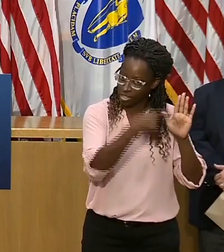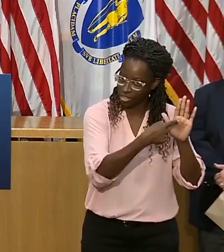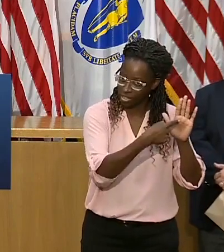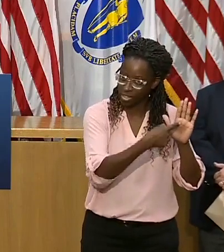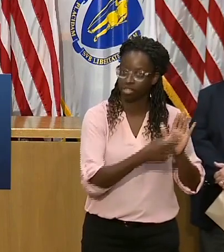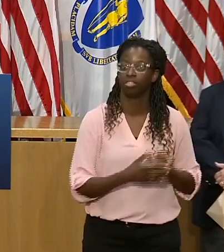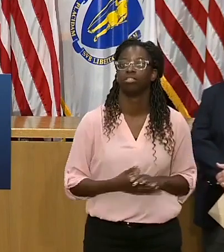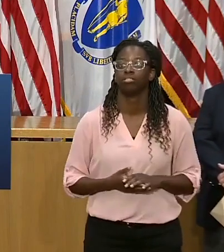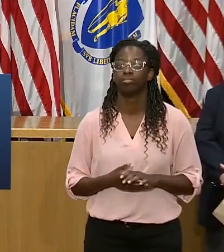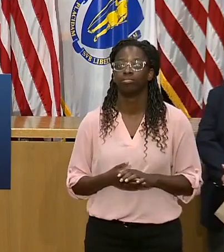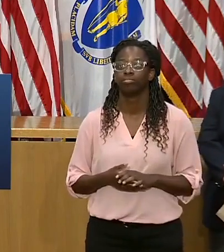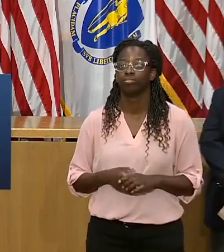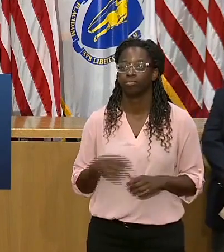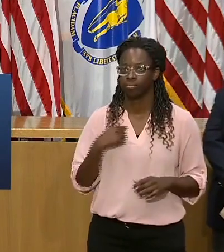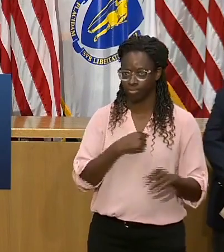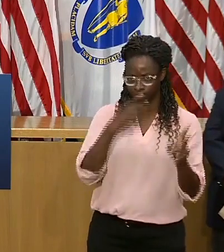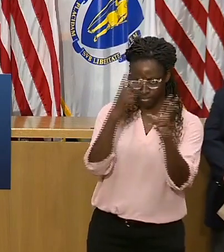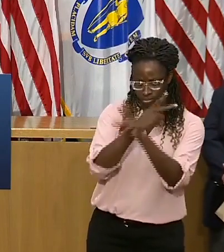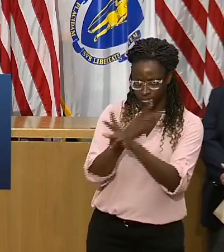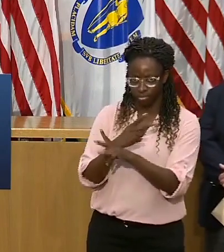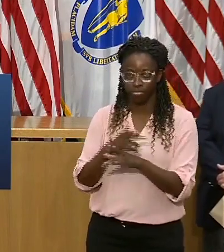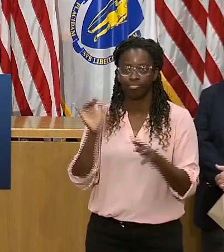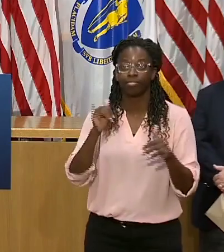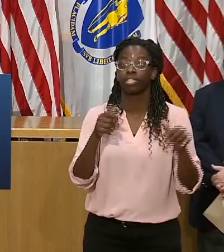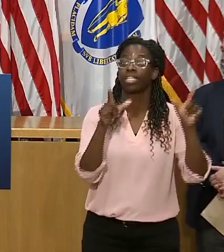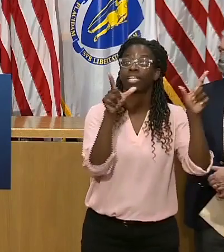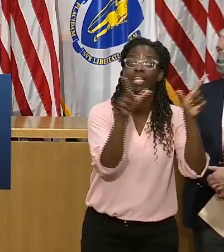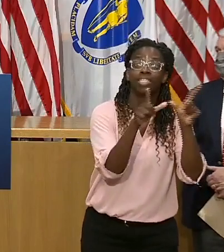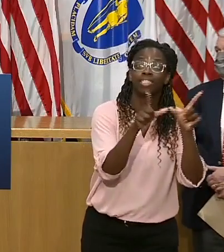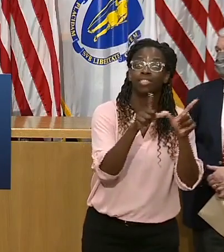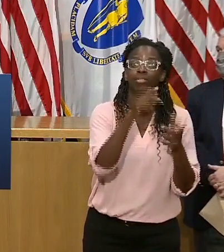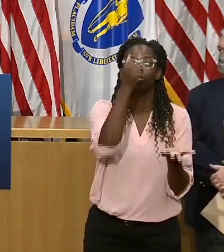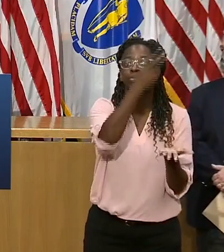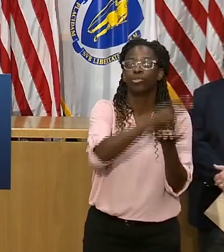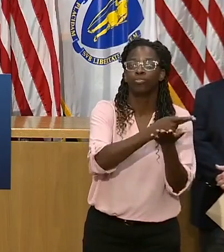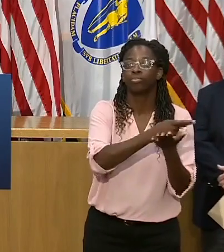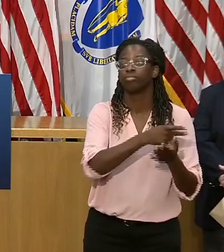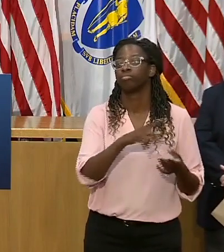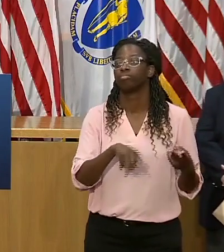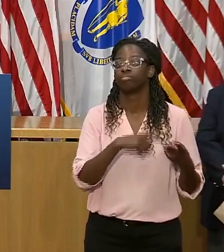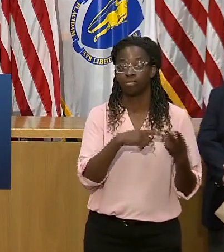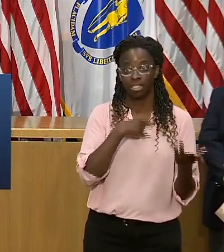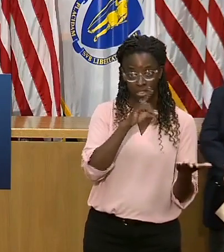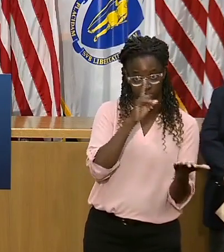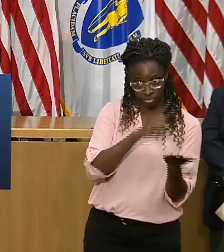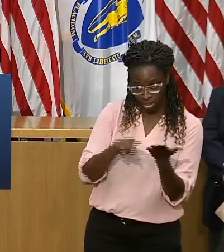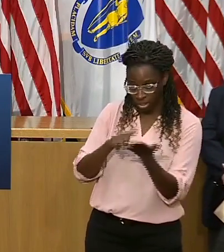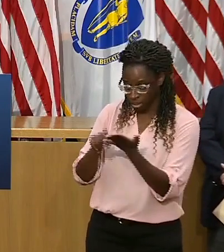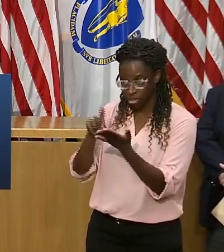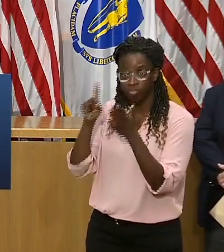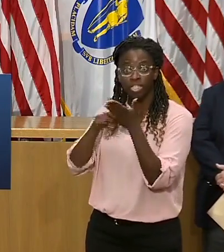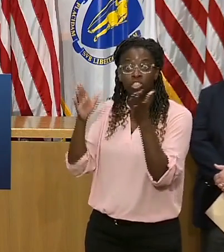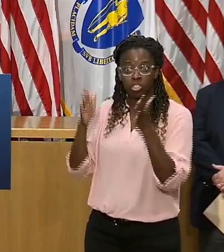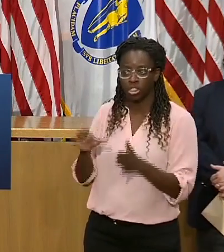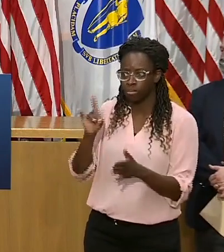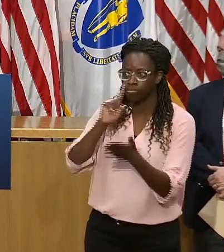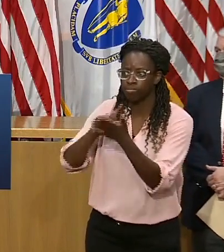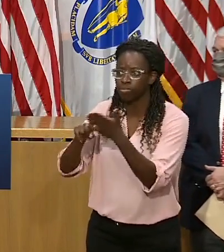done literally thousands and thousands of inspections over the course of the past several months